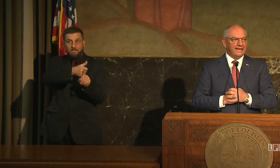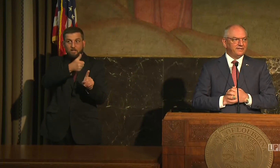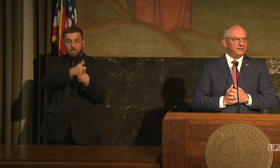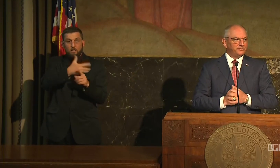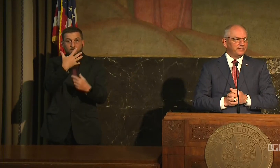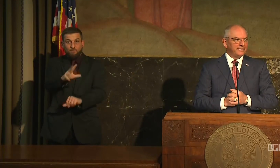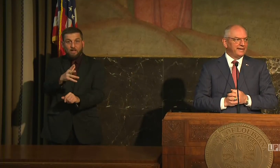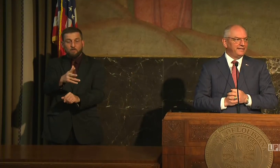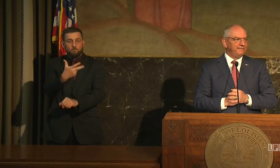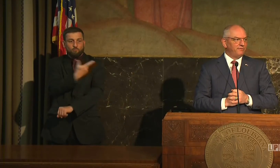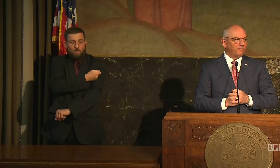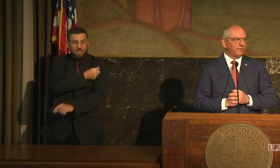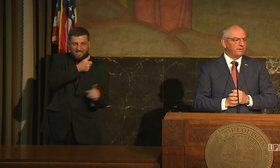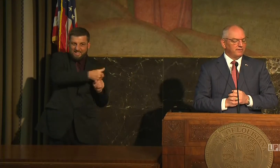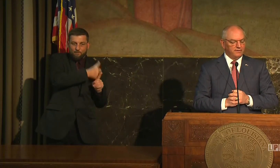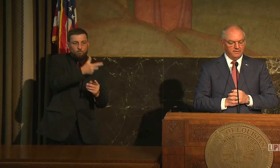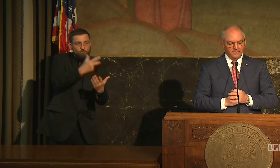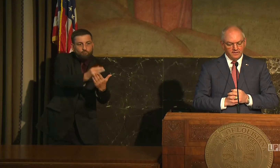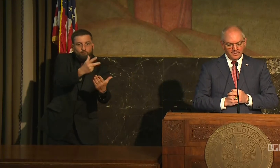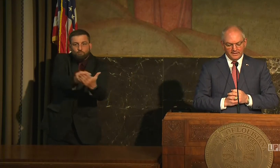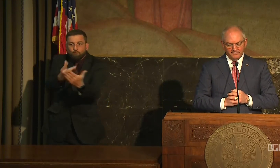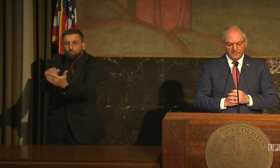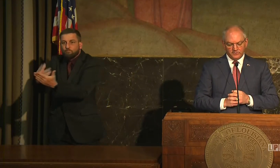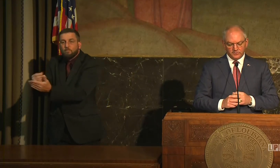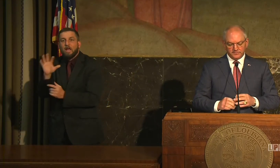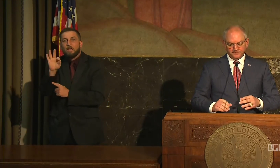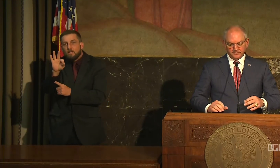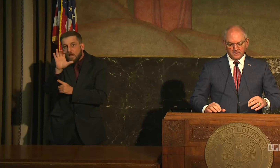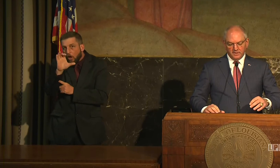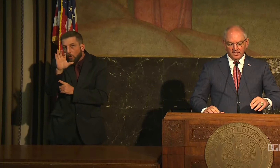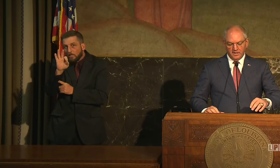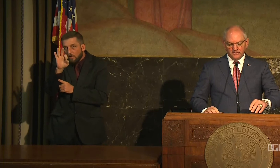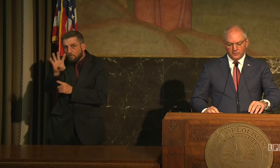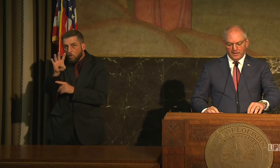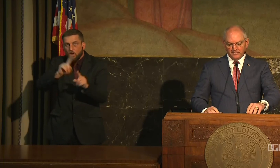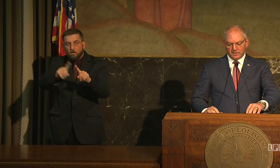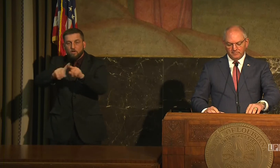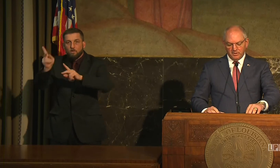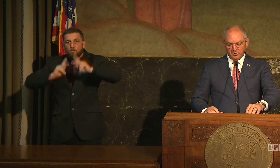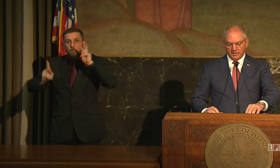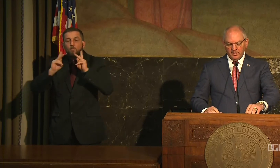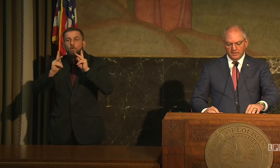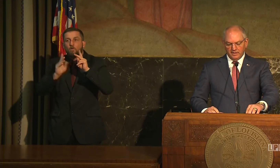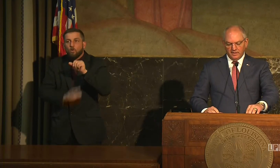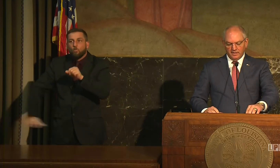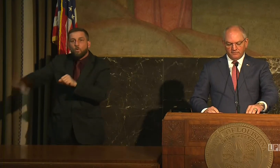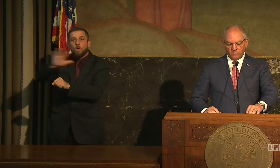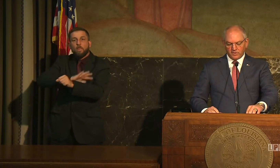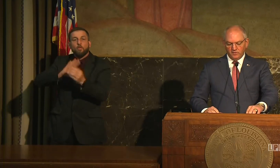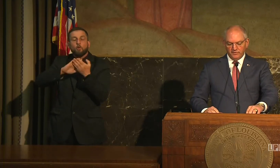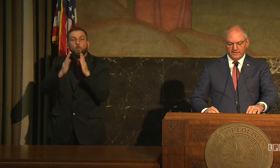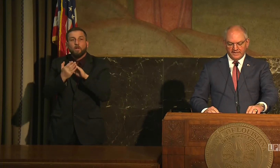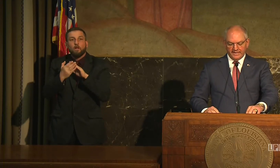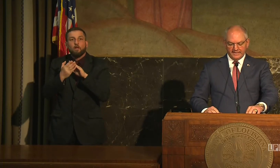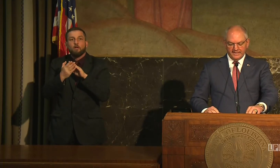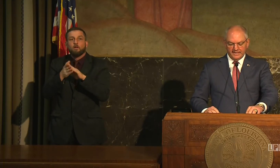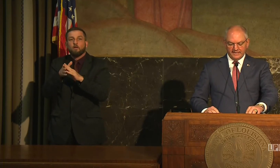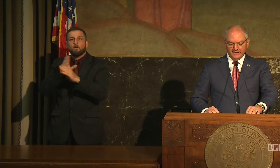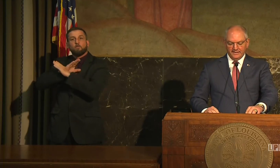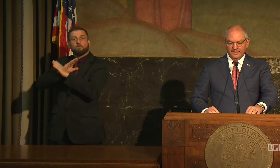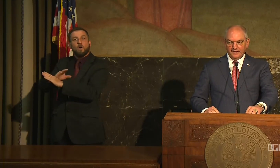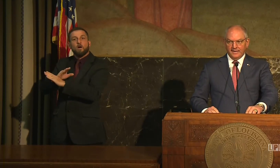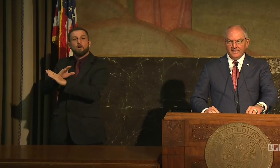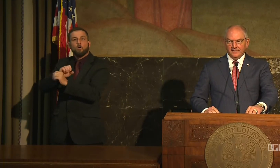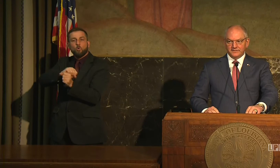vaccinated 994 individuals throughout the community for